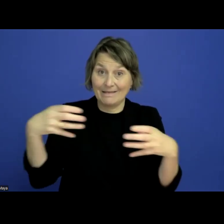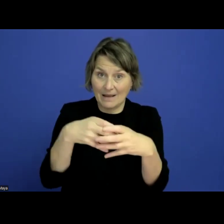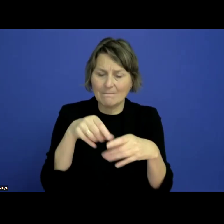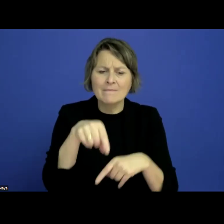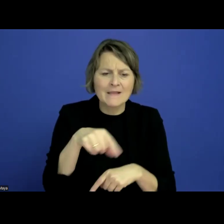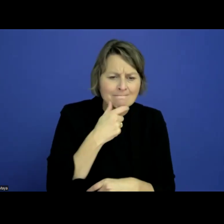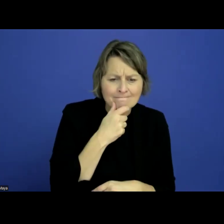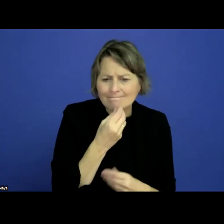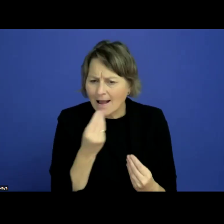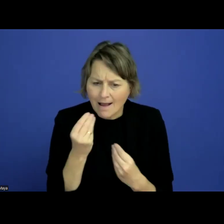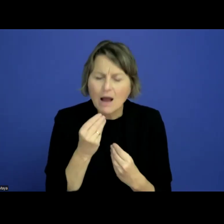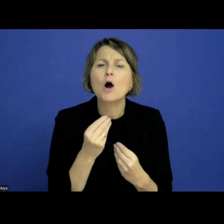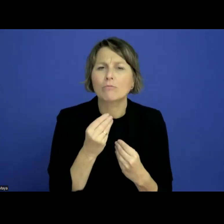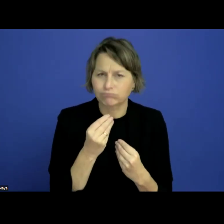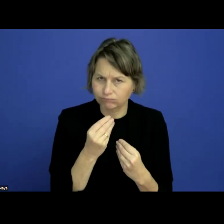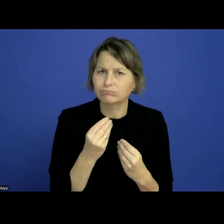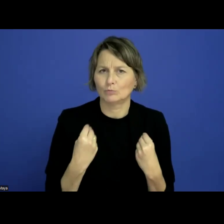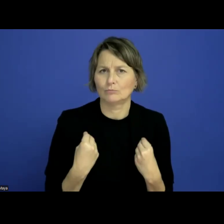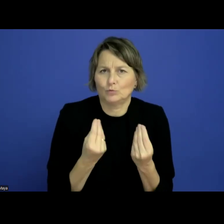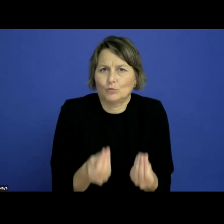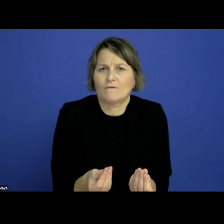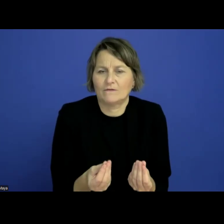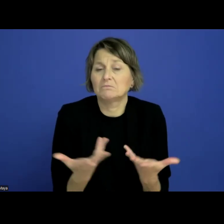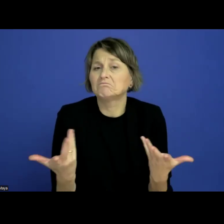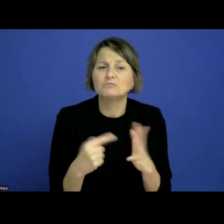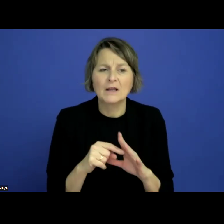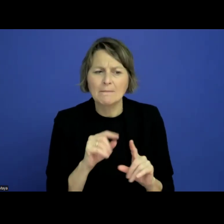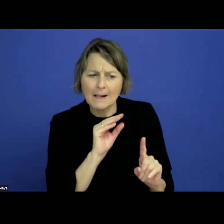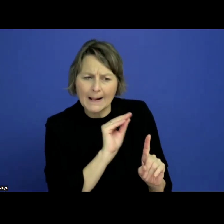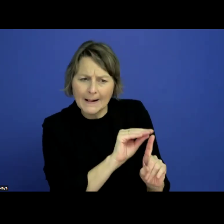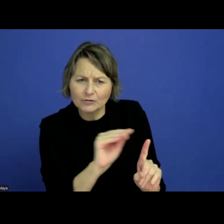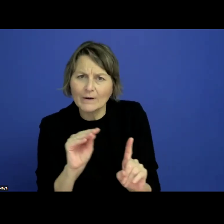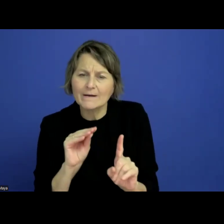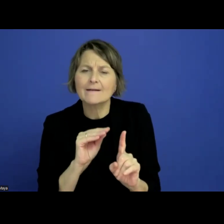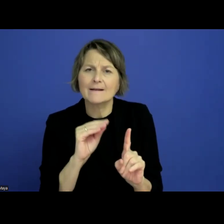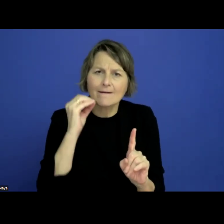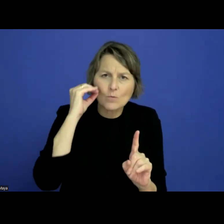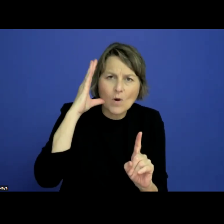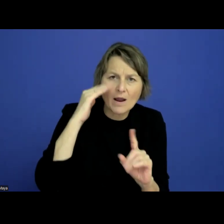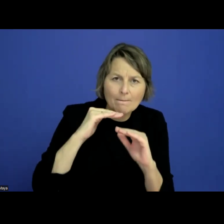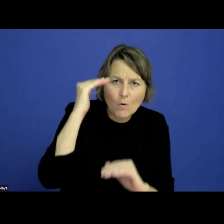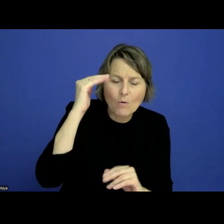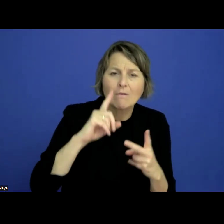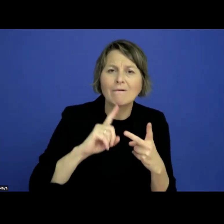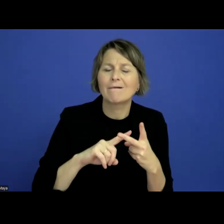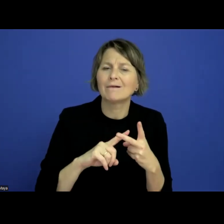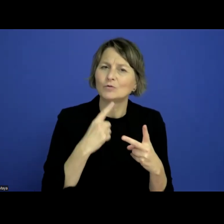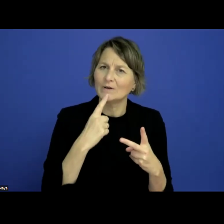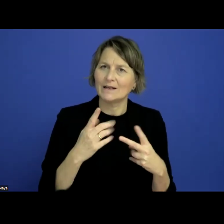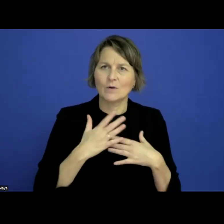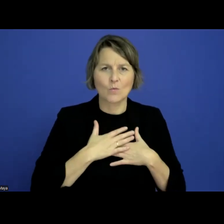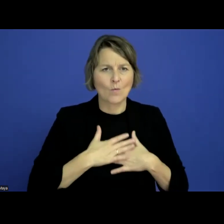work. So that's through training, awareness raising, and other solutions supporting integration of colleagues with